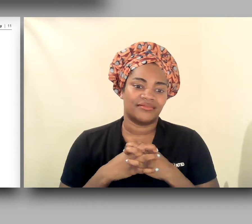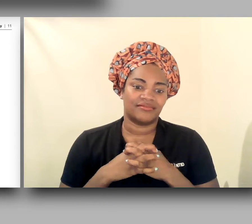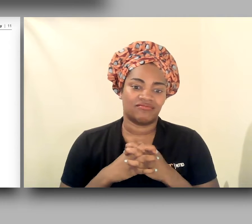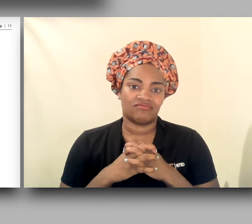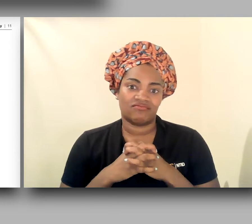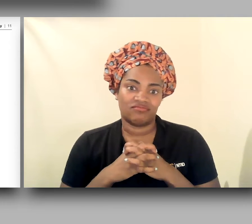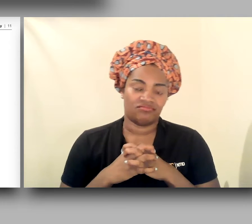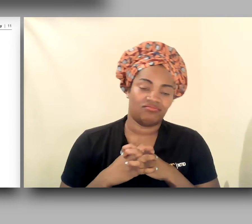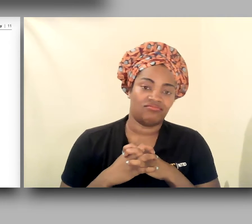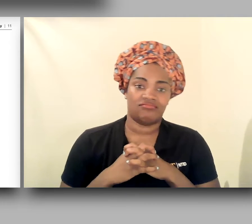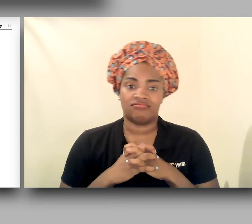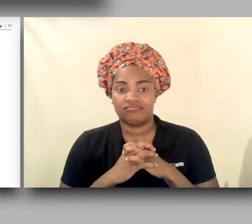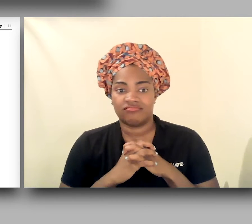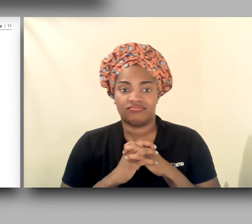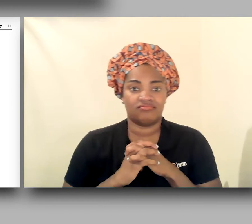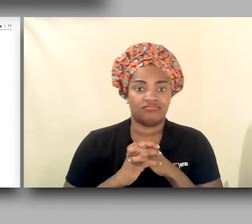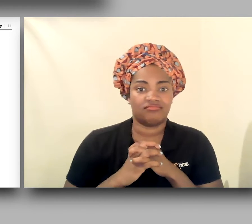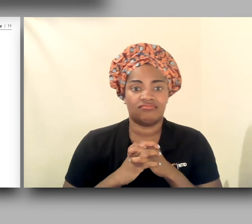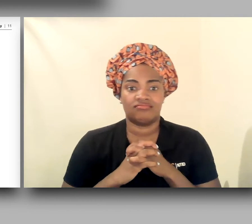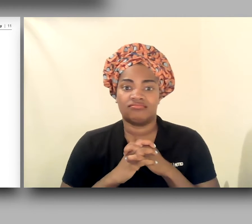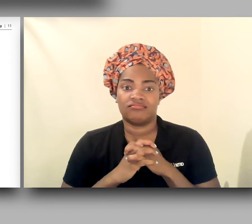for?